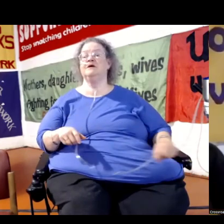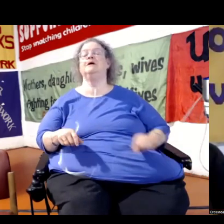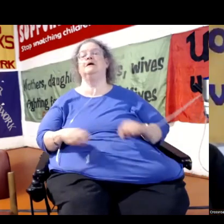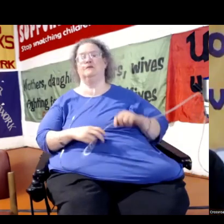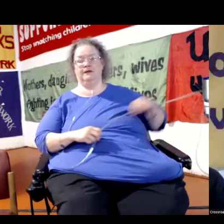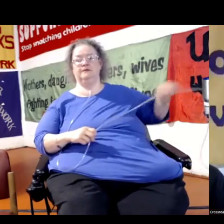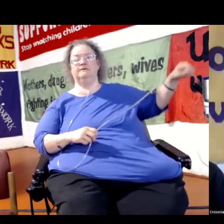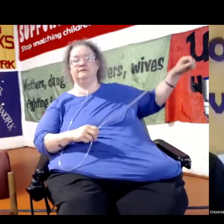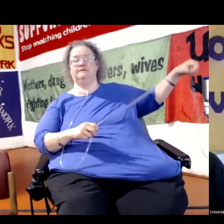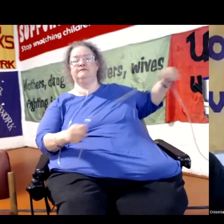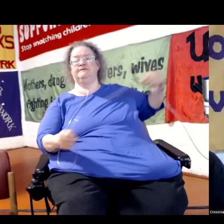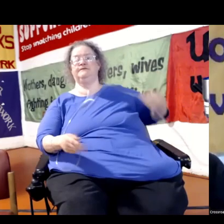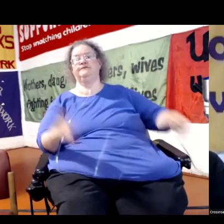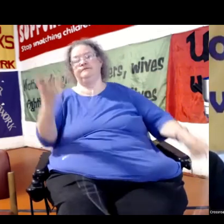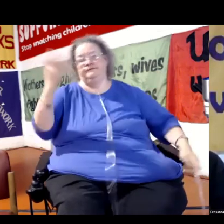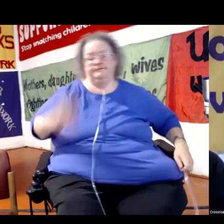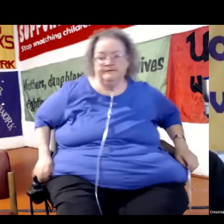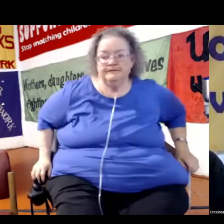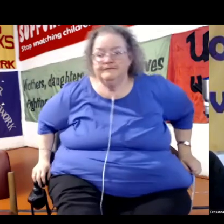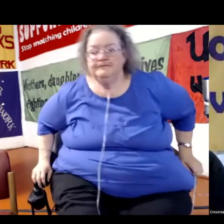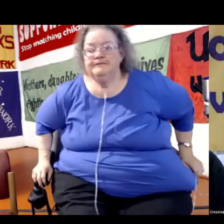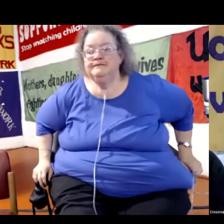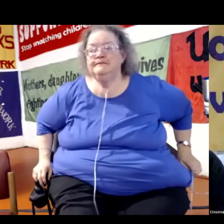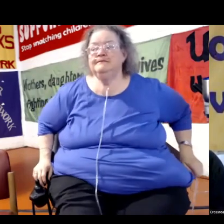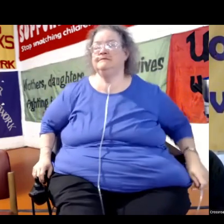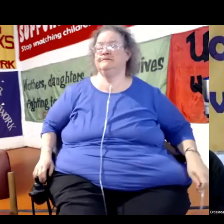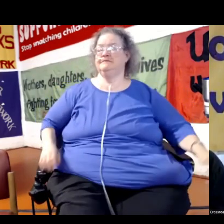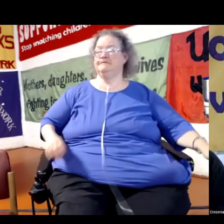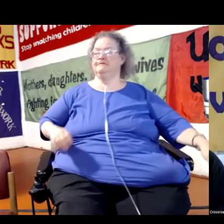Thank everybody. And it's great being here.